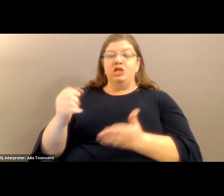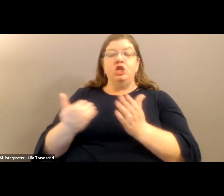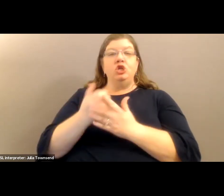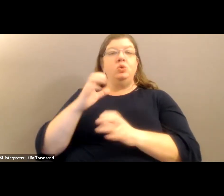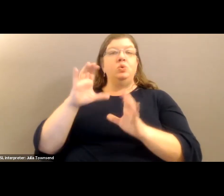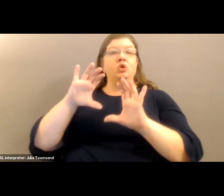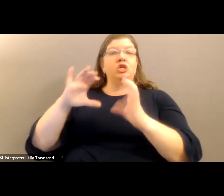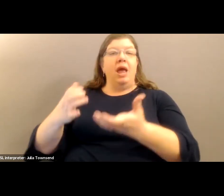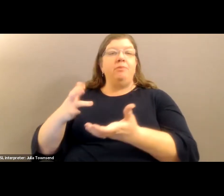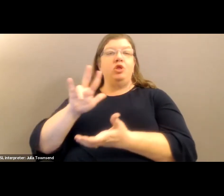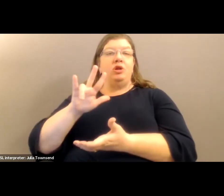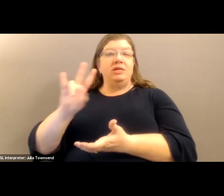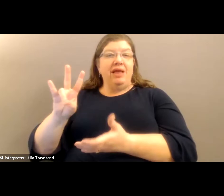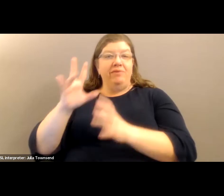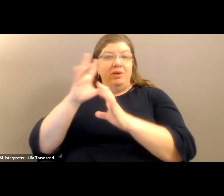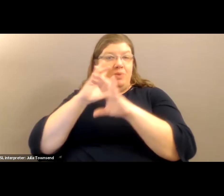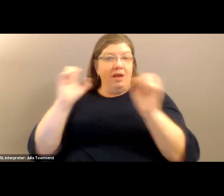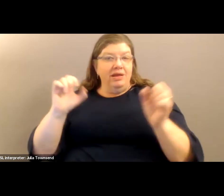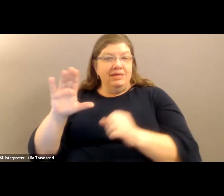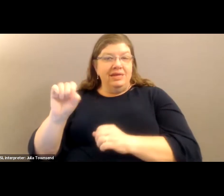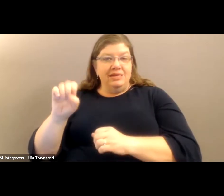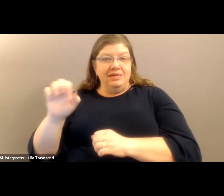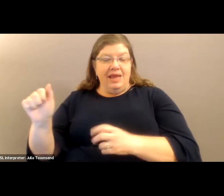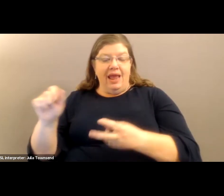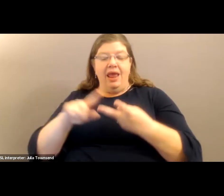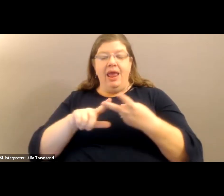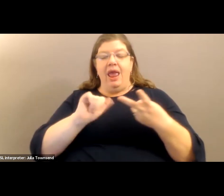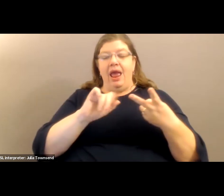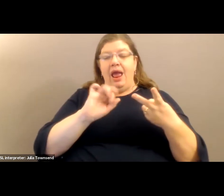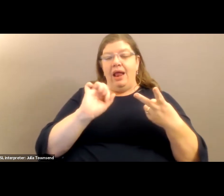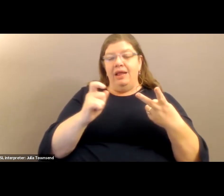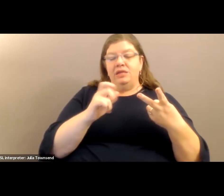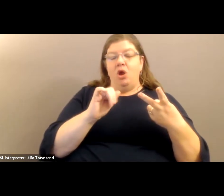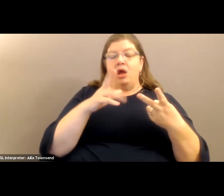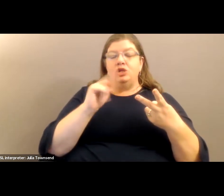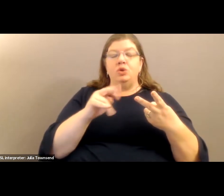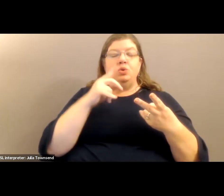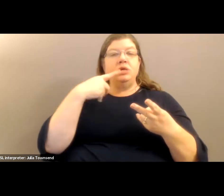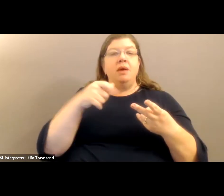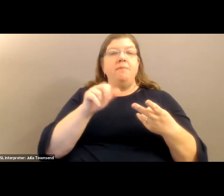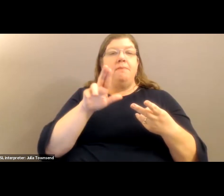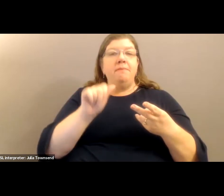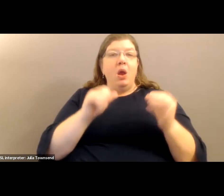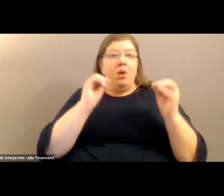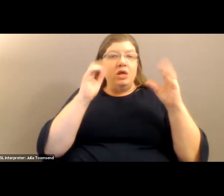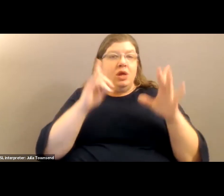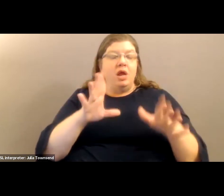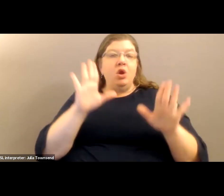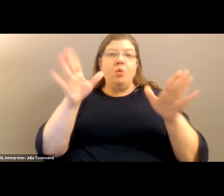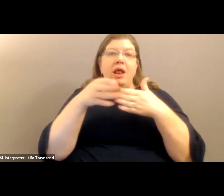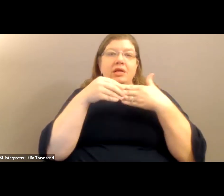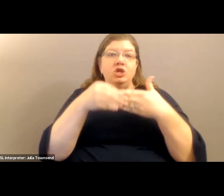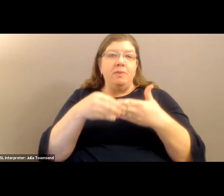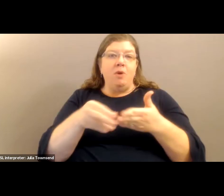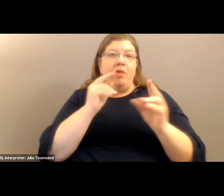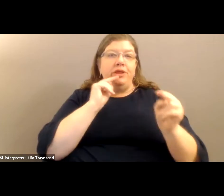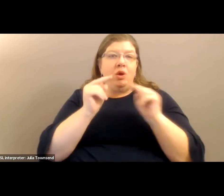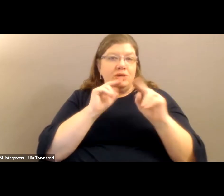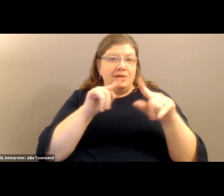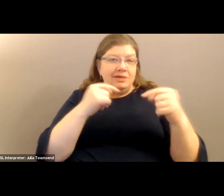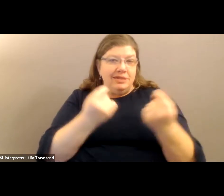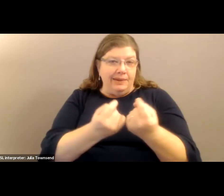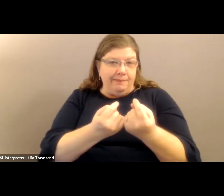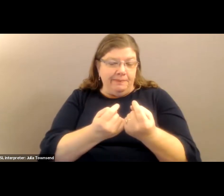for CSEA, Alex Austin, who's a paraeducator and has shown great leadership on the negotiations team,